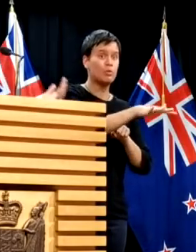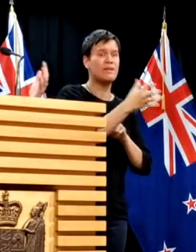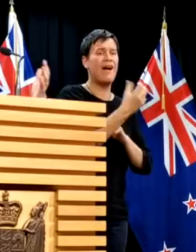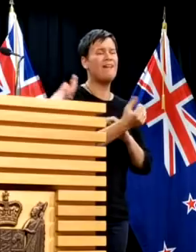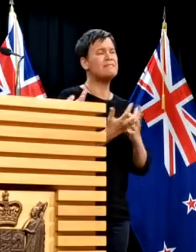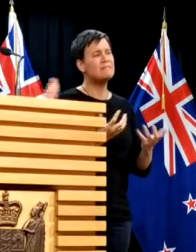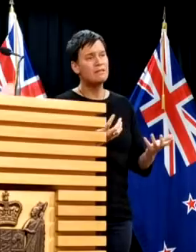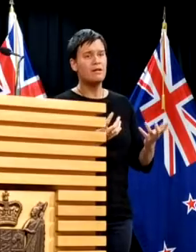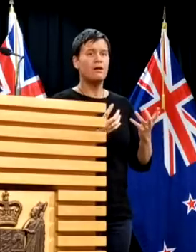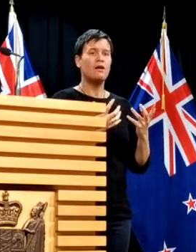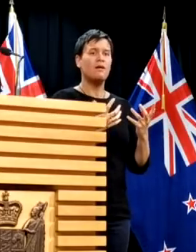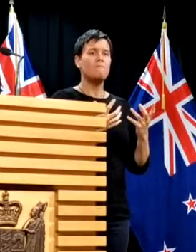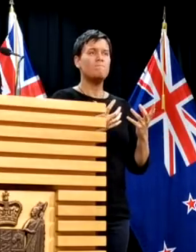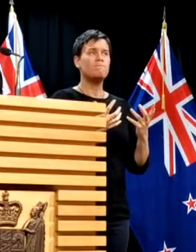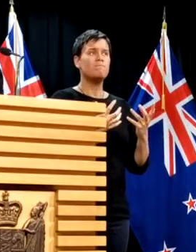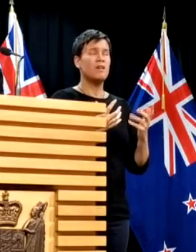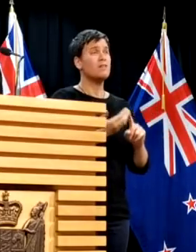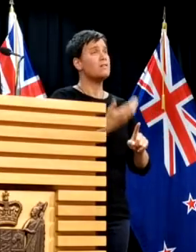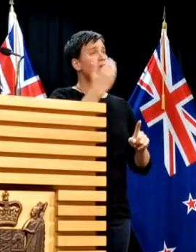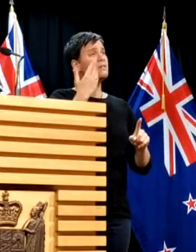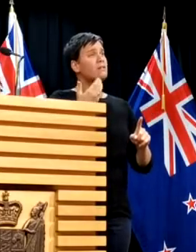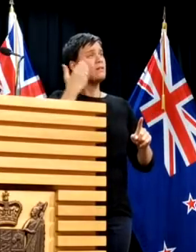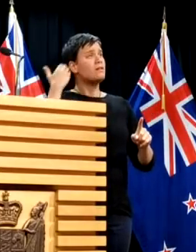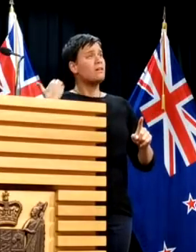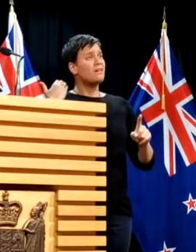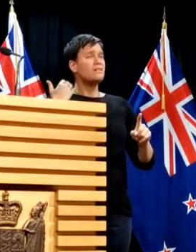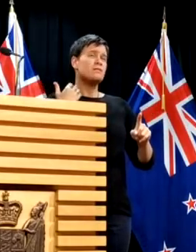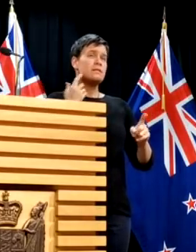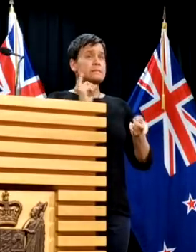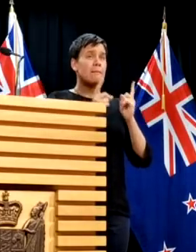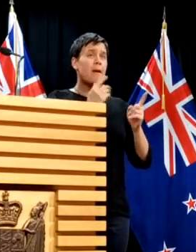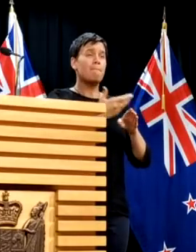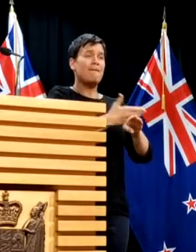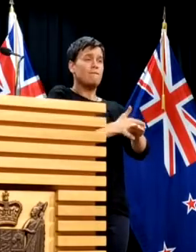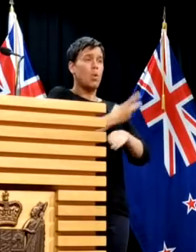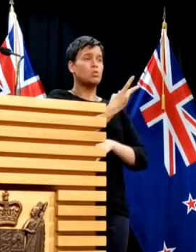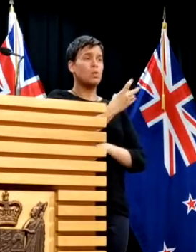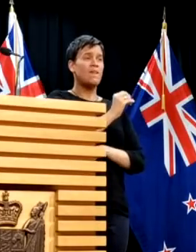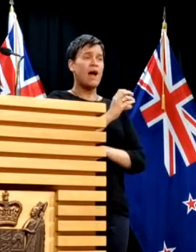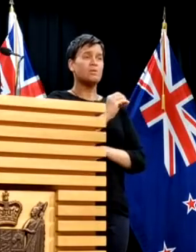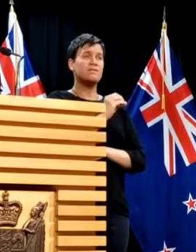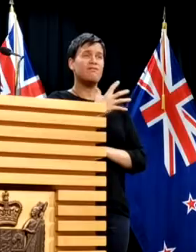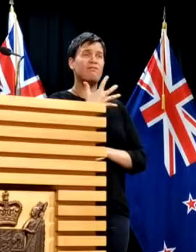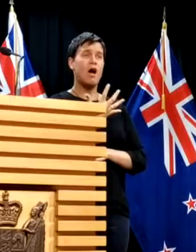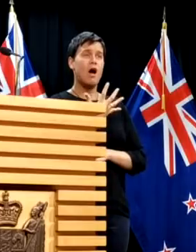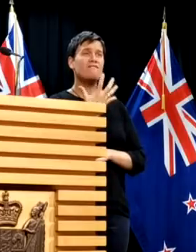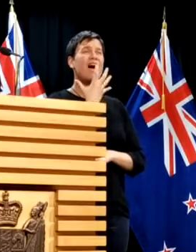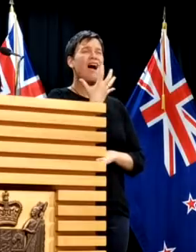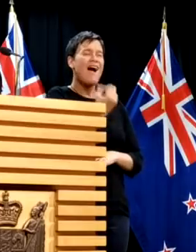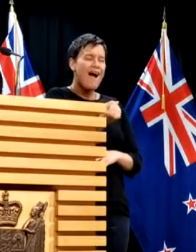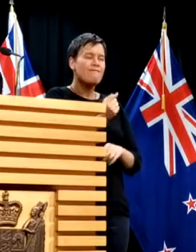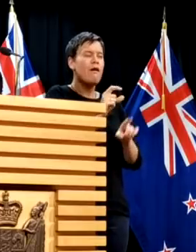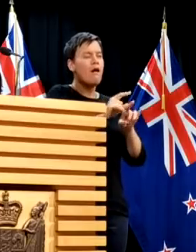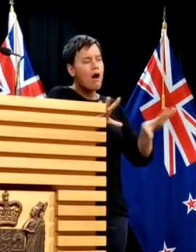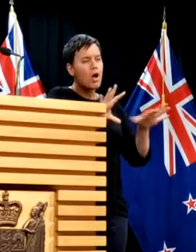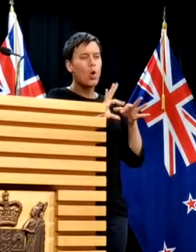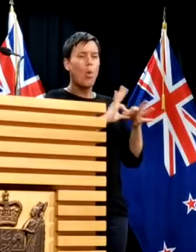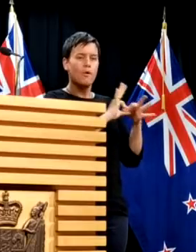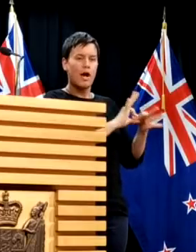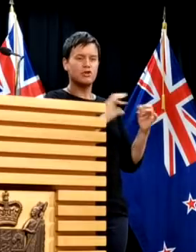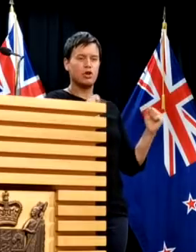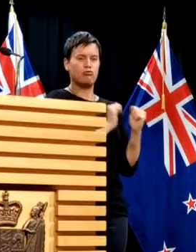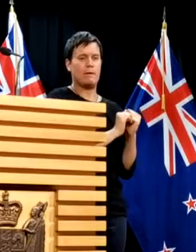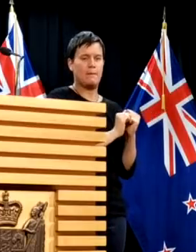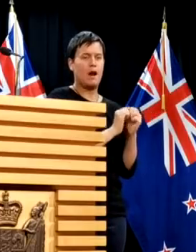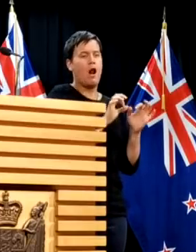2005 and beyond, those other arrangements that were more like cooperation agreements were a better reflection of the way that we would likely work.